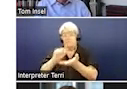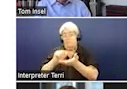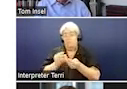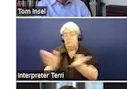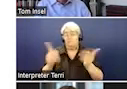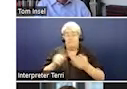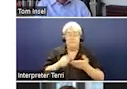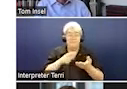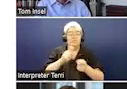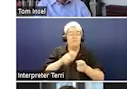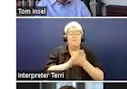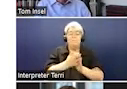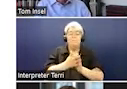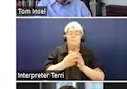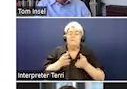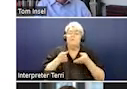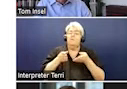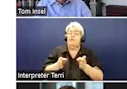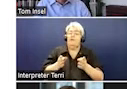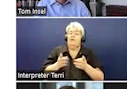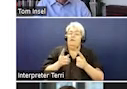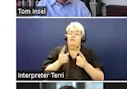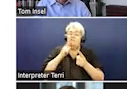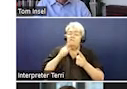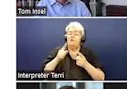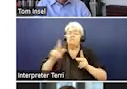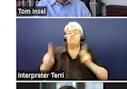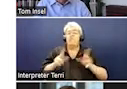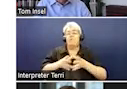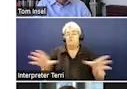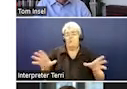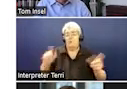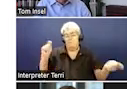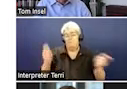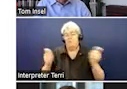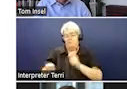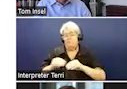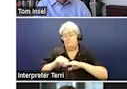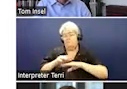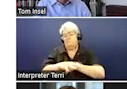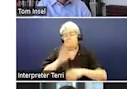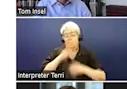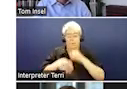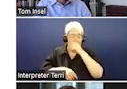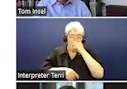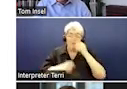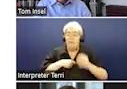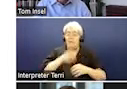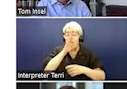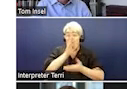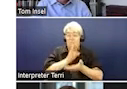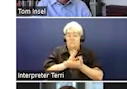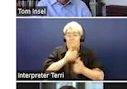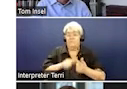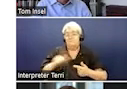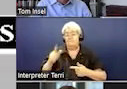becomes the platform for the kind of social movement that I think we need if we're really going to begin to bend the curve. I'll stop there, and Brian, turn it